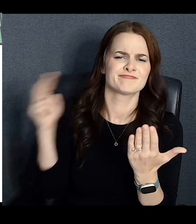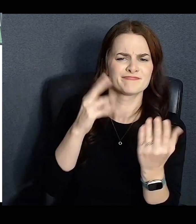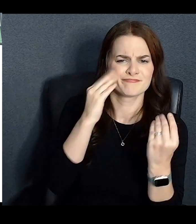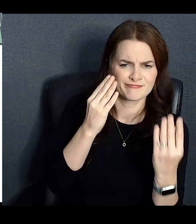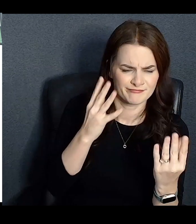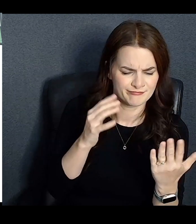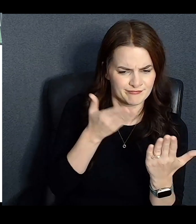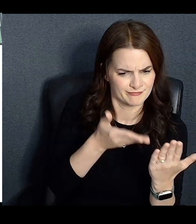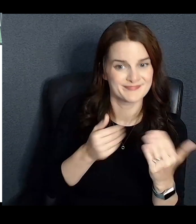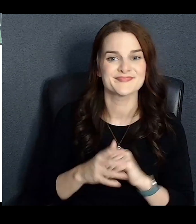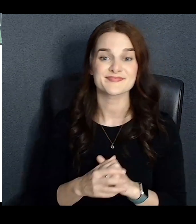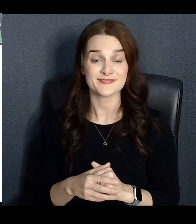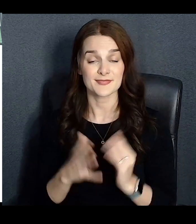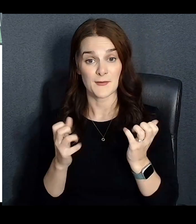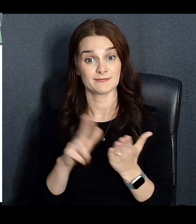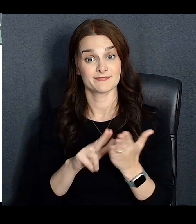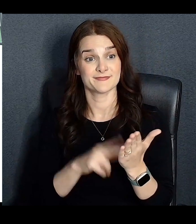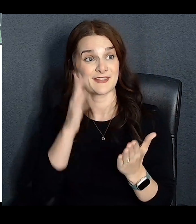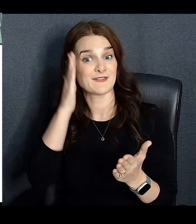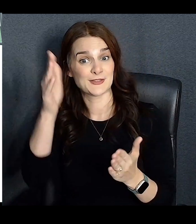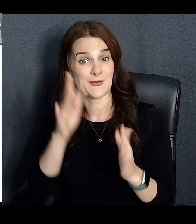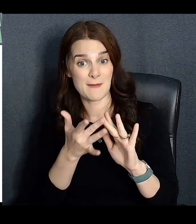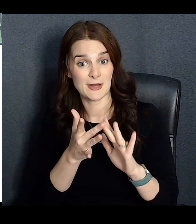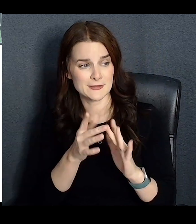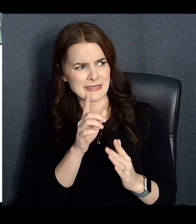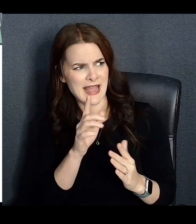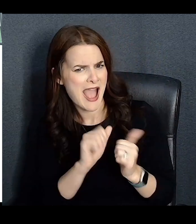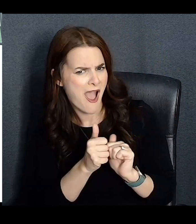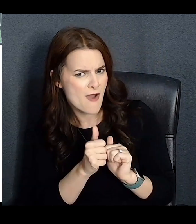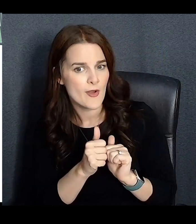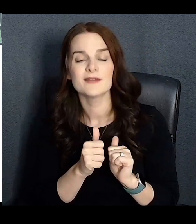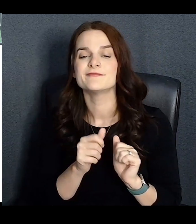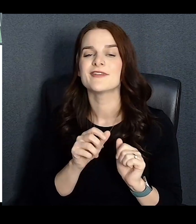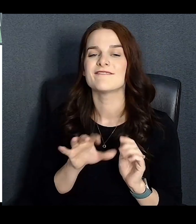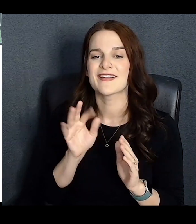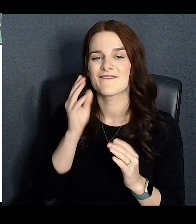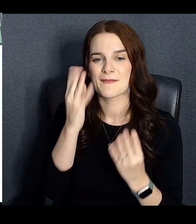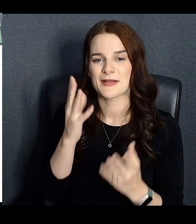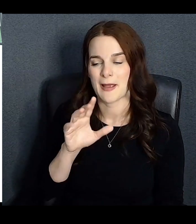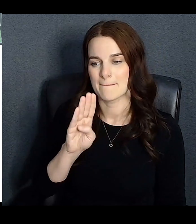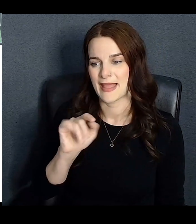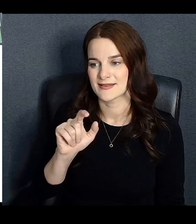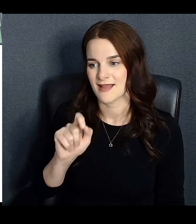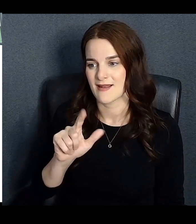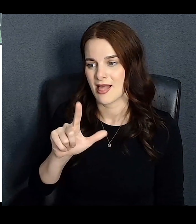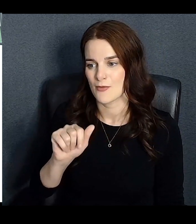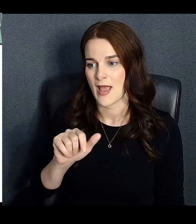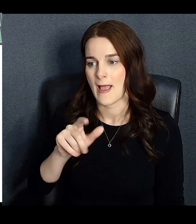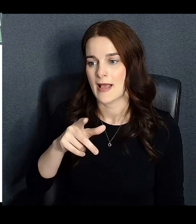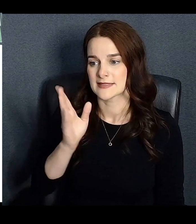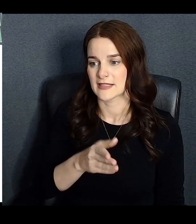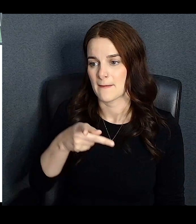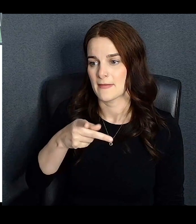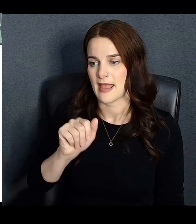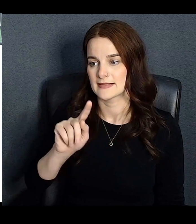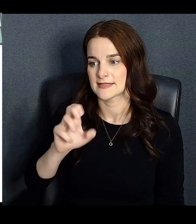back at the content. If you want to make sure that you're registered for future webinars, you can find all of the information at